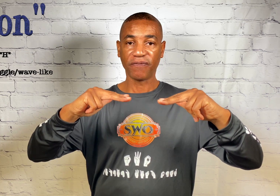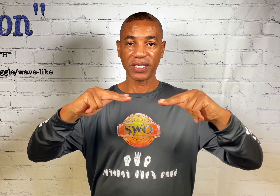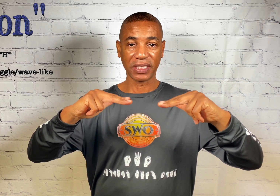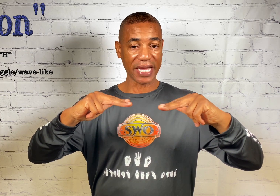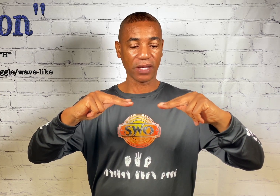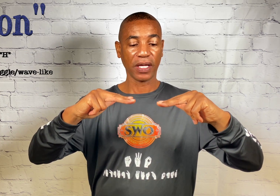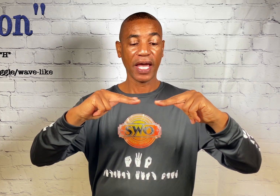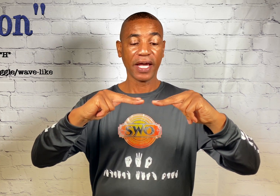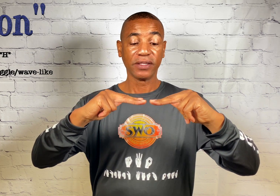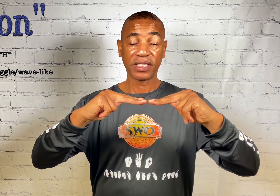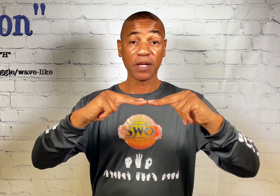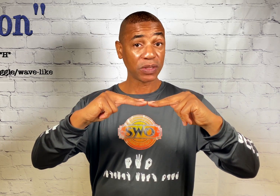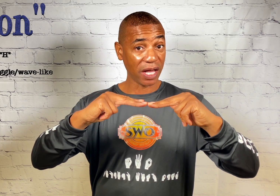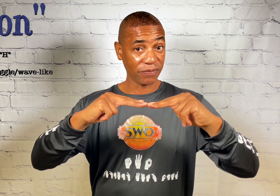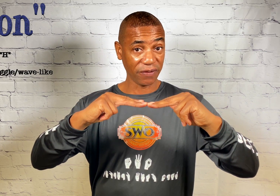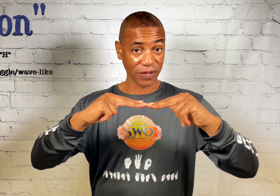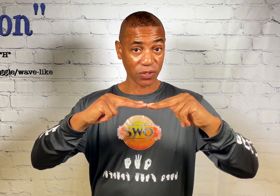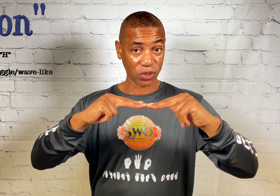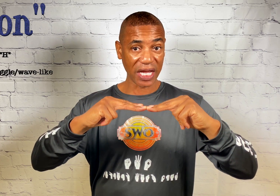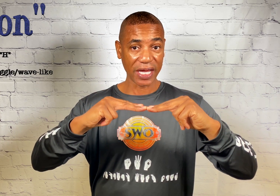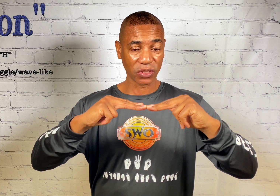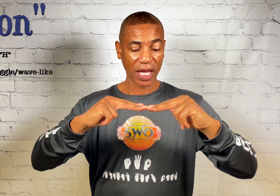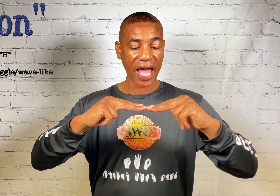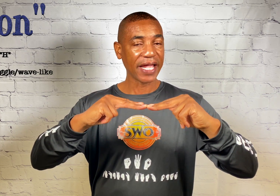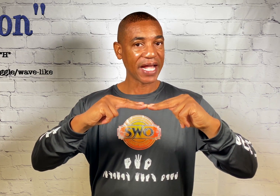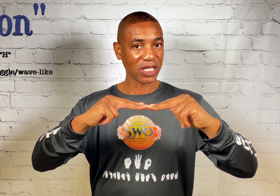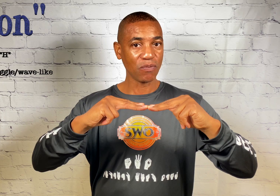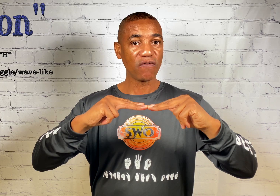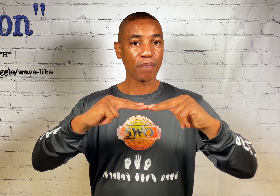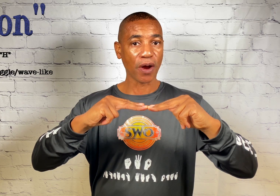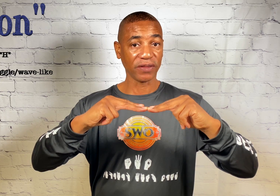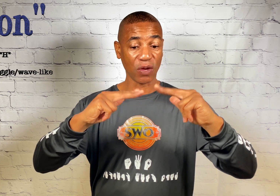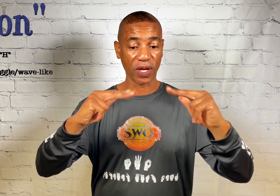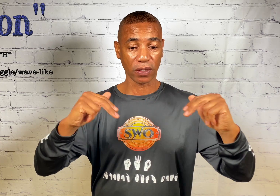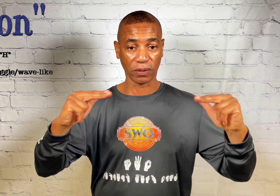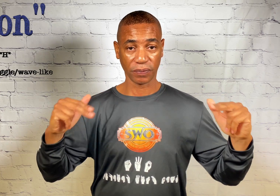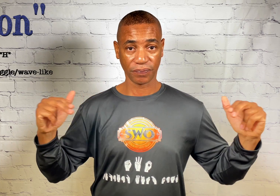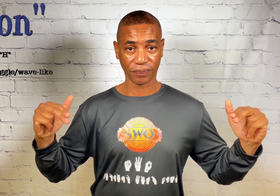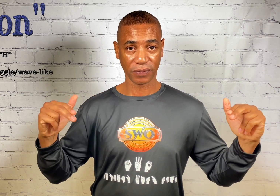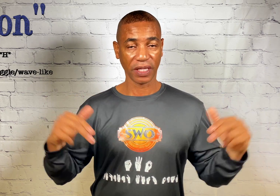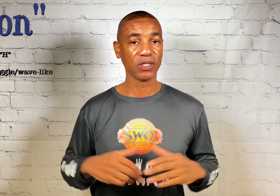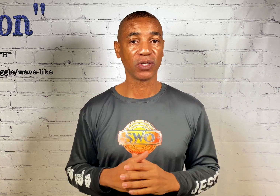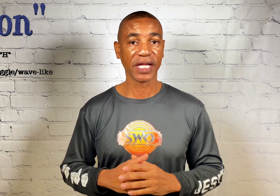facing down. Tips of the fingers touch, and as they move apart, they wiggle. Let me show you that